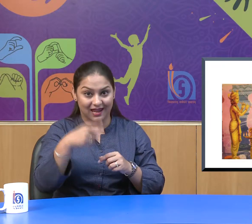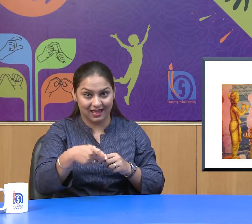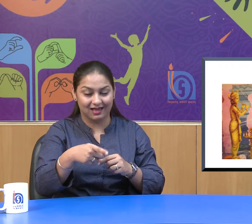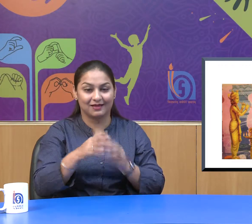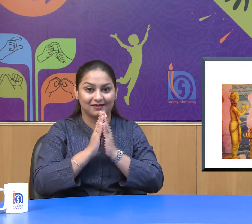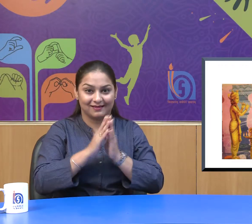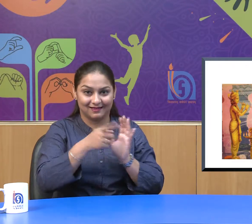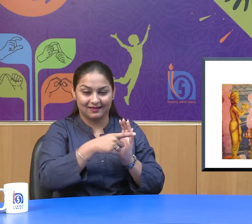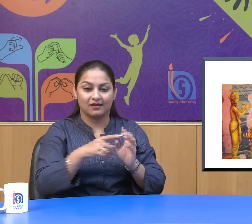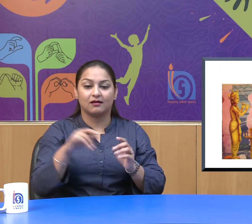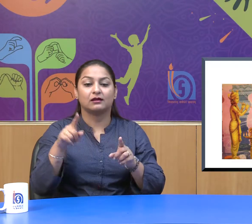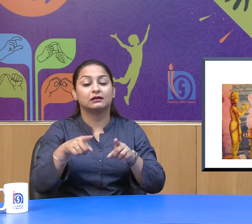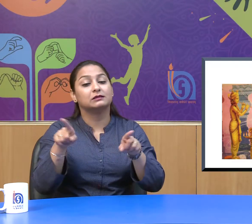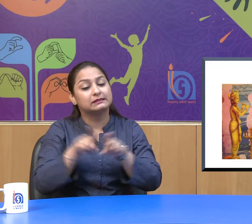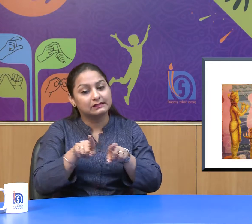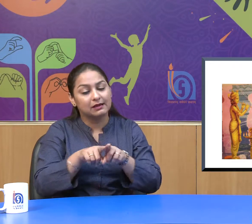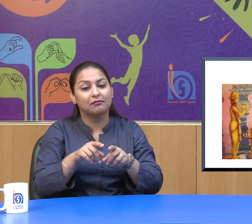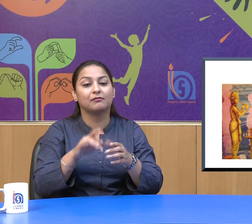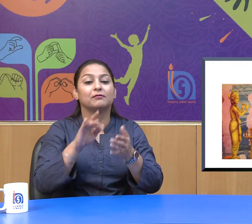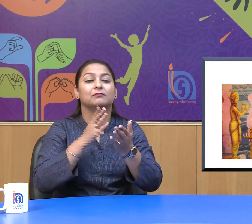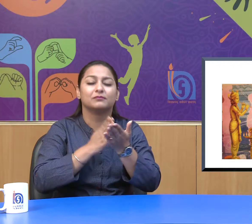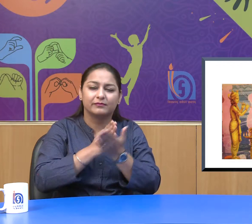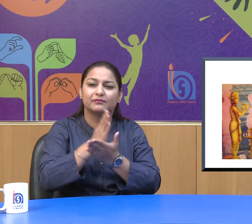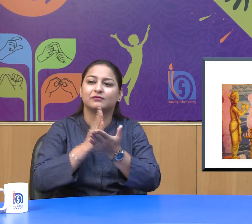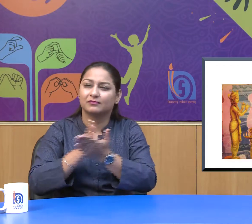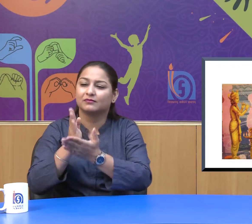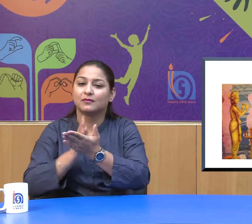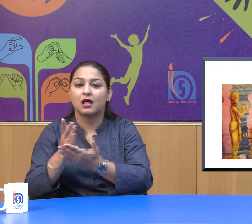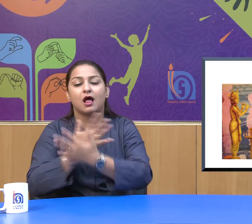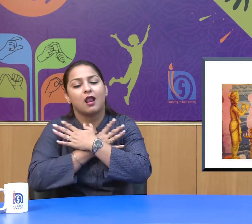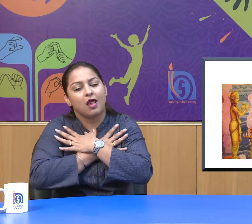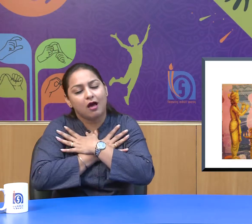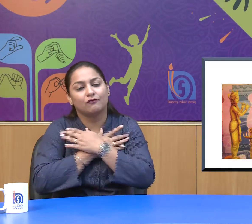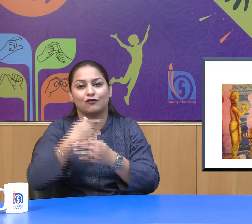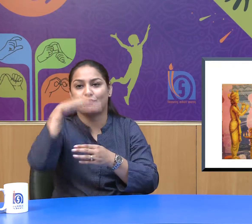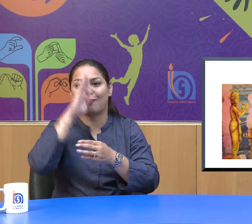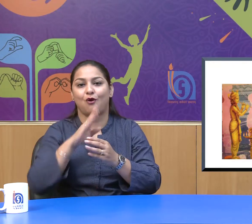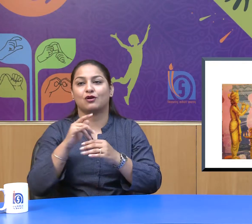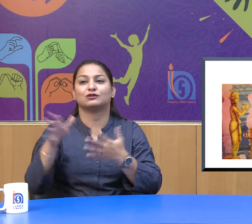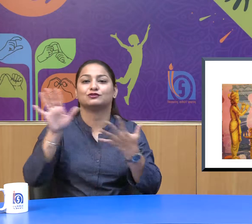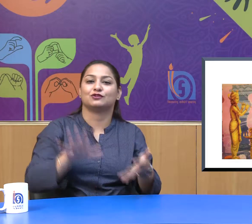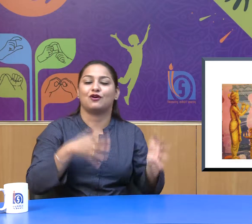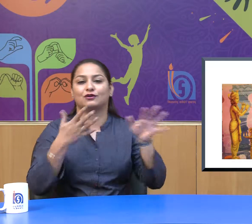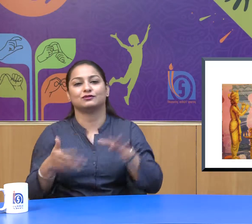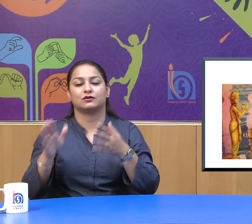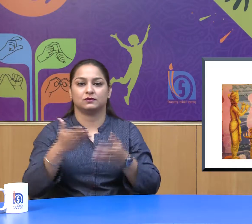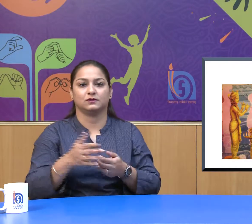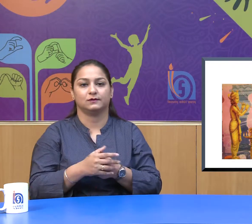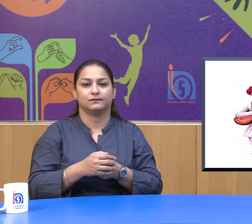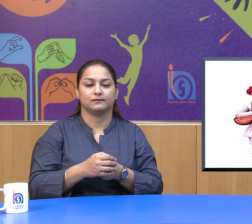too would go into the trance in her love for the God. Dear learners, now we